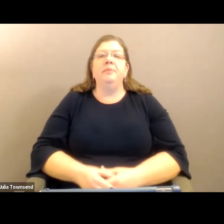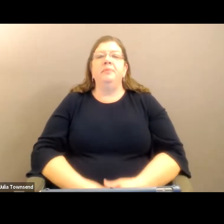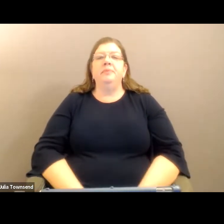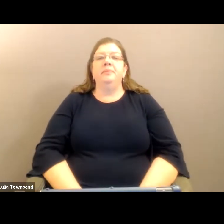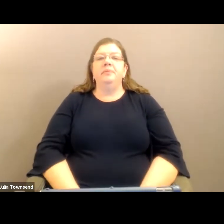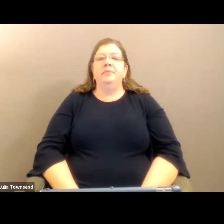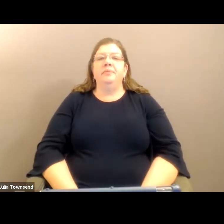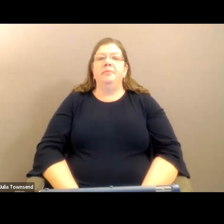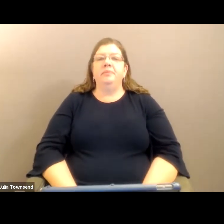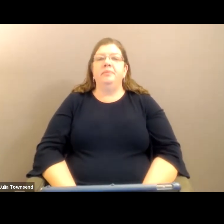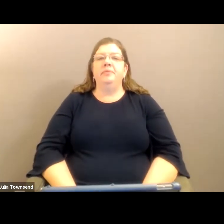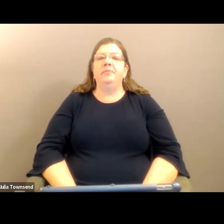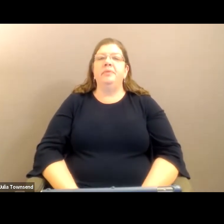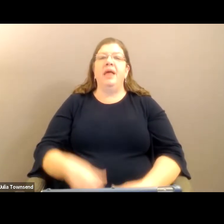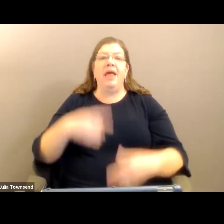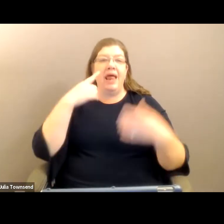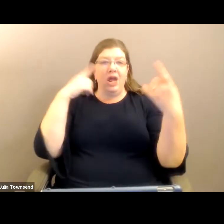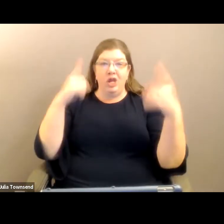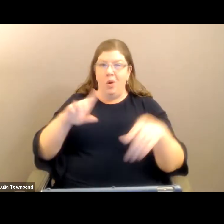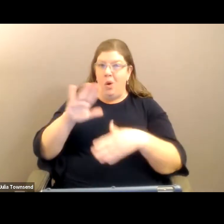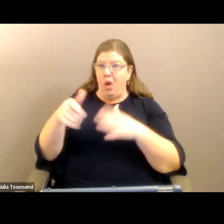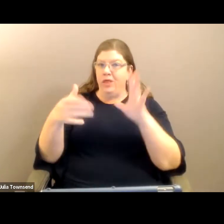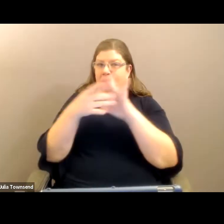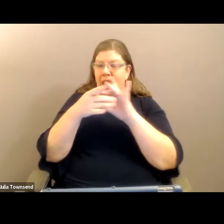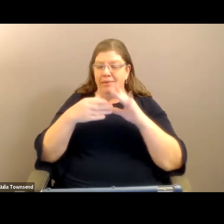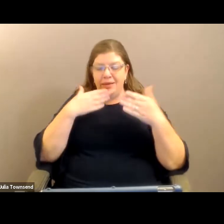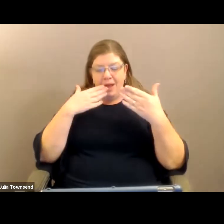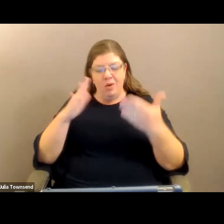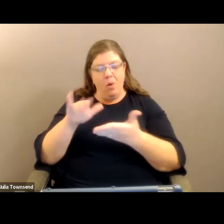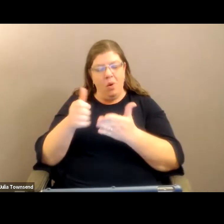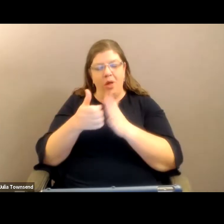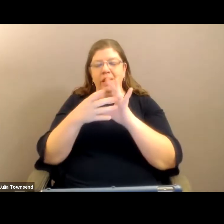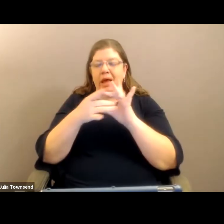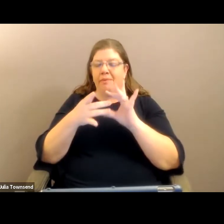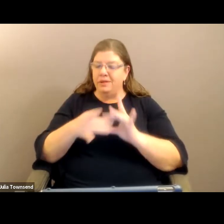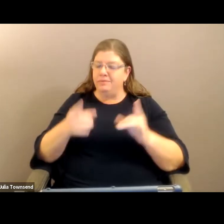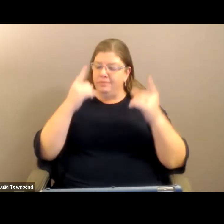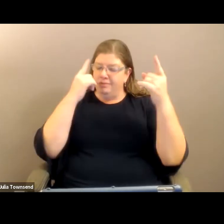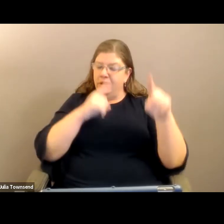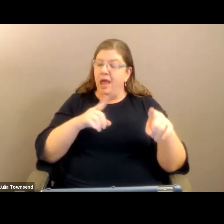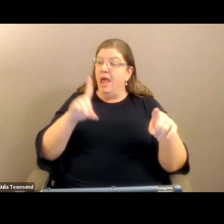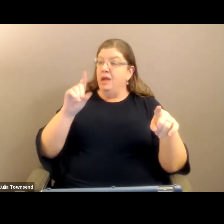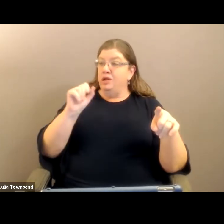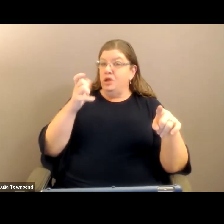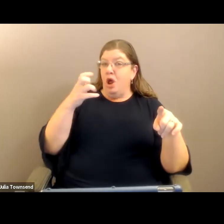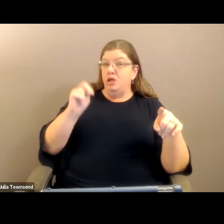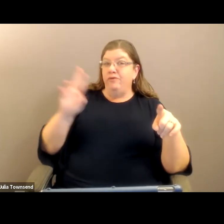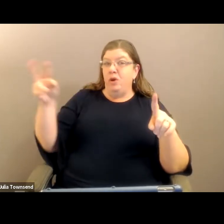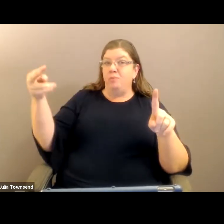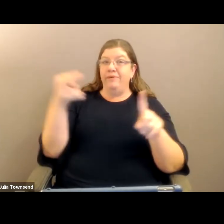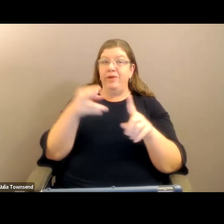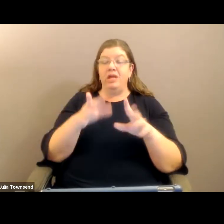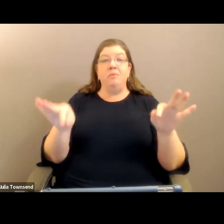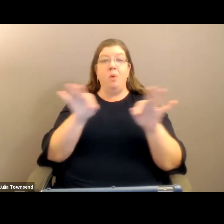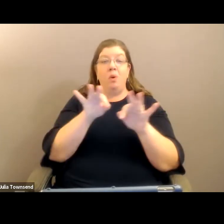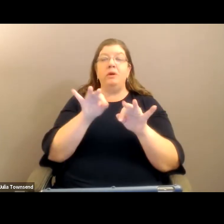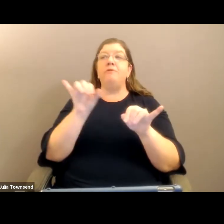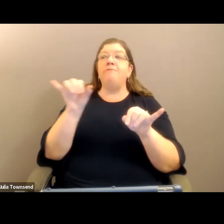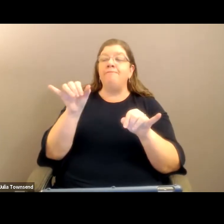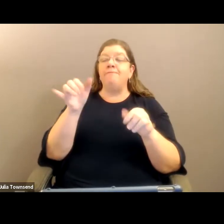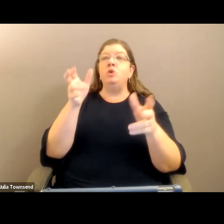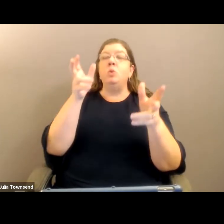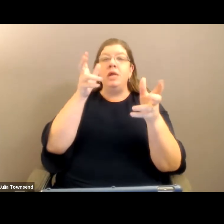Sims-Moton. Thank you. I echo all the comments, and certainly, Dawson, from your perspective, it's important to hear what you